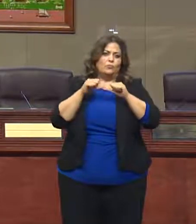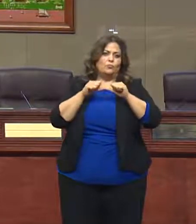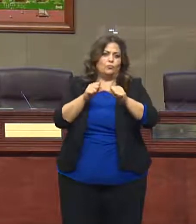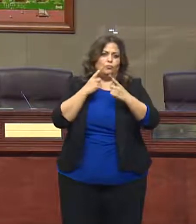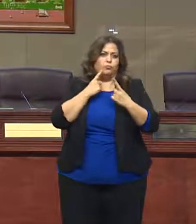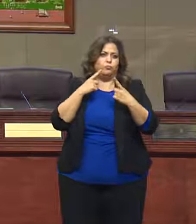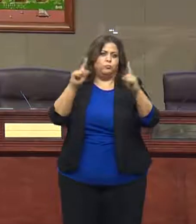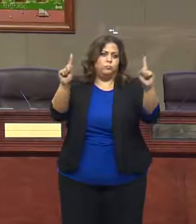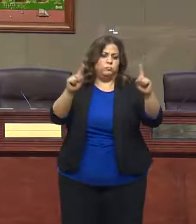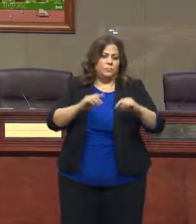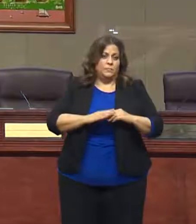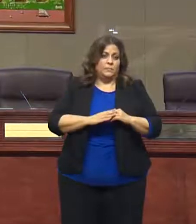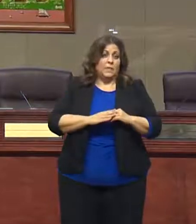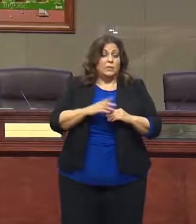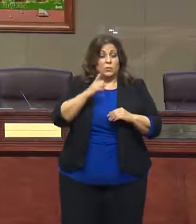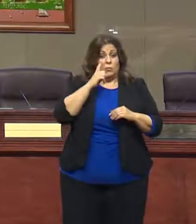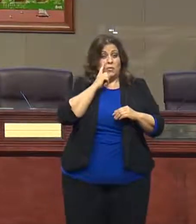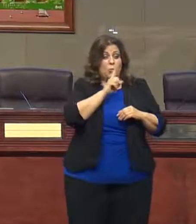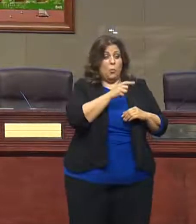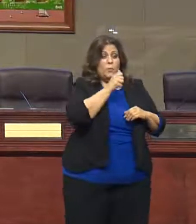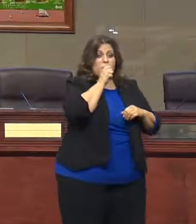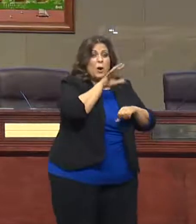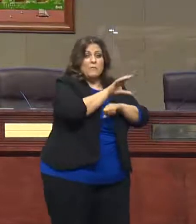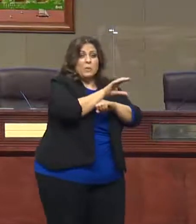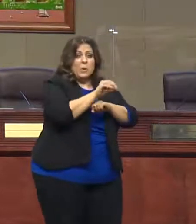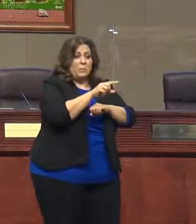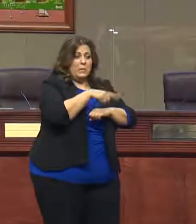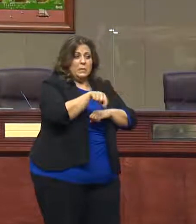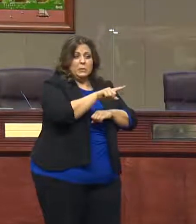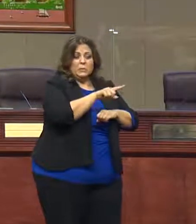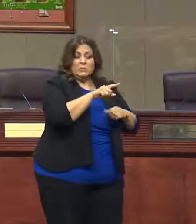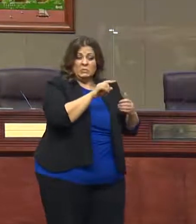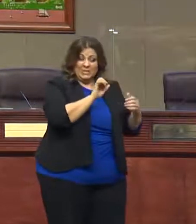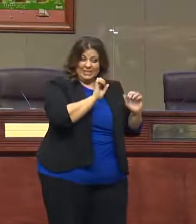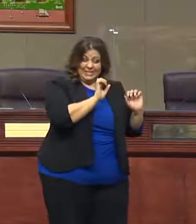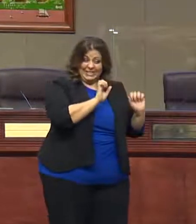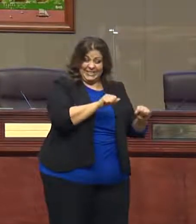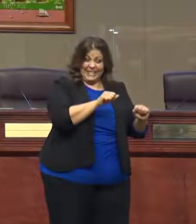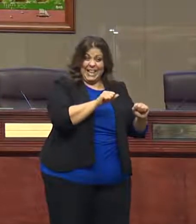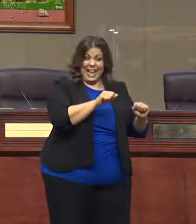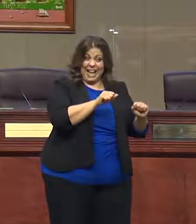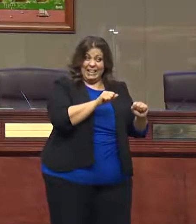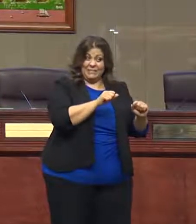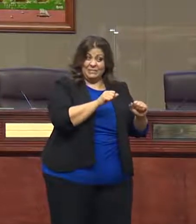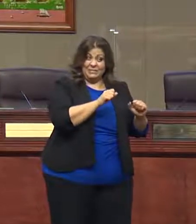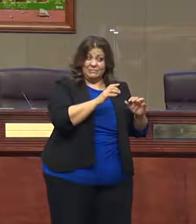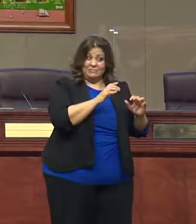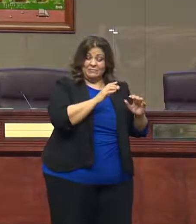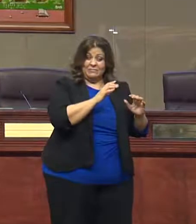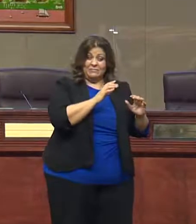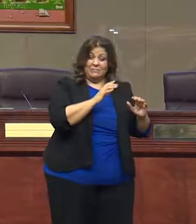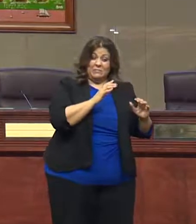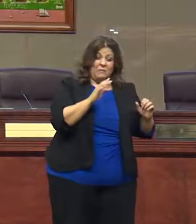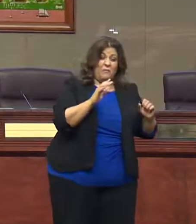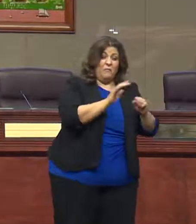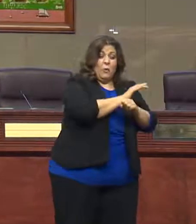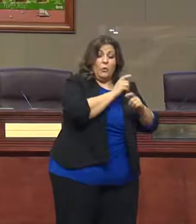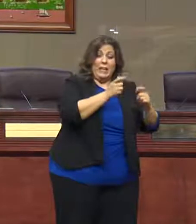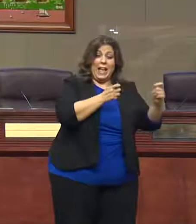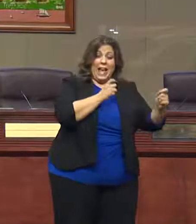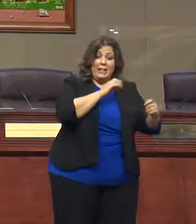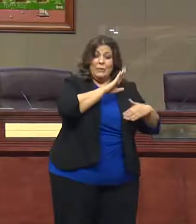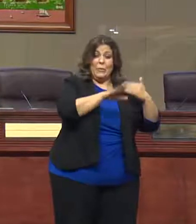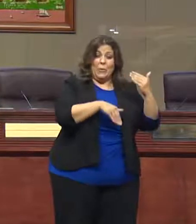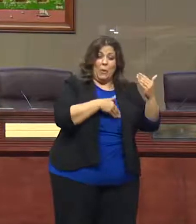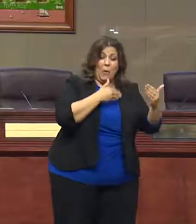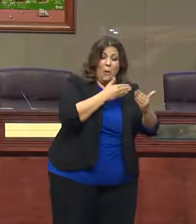the private sector alone could handle the total demand. So more